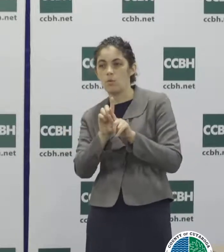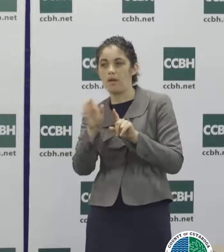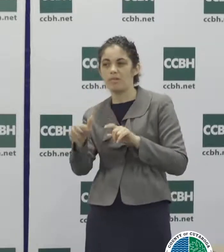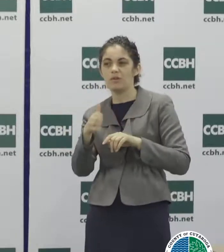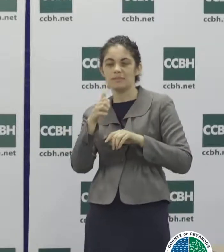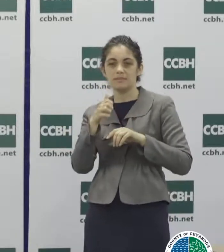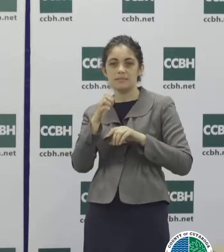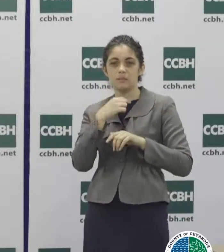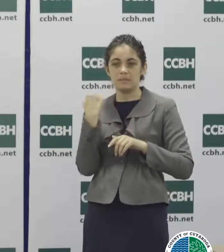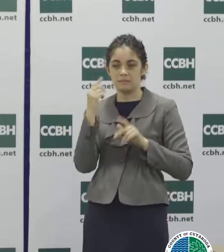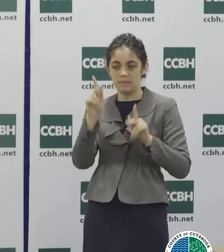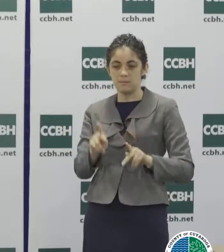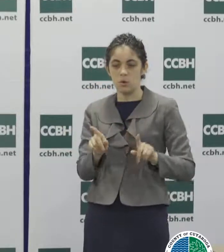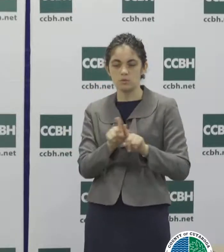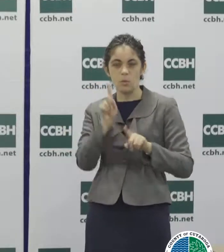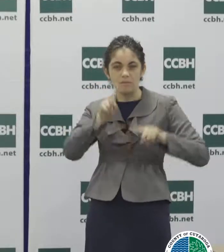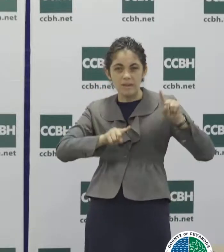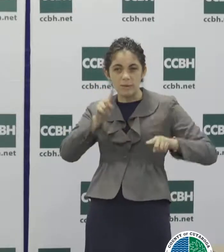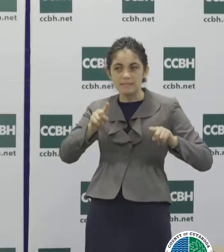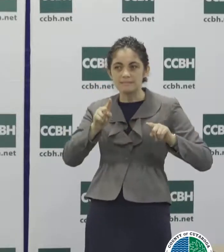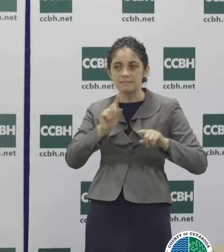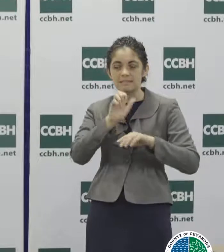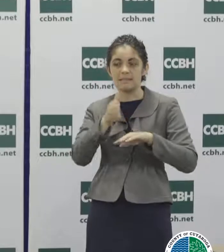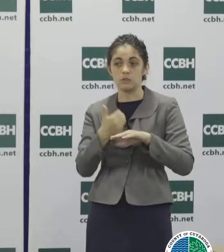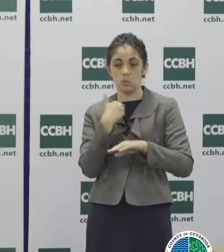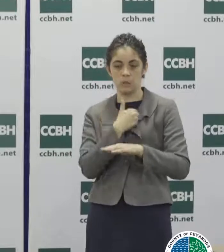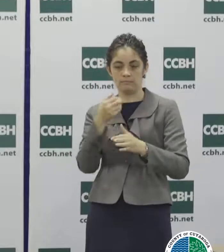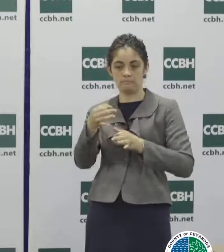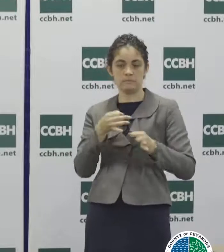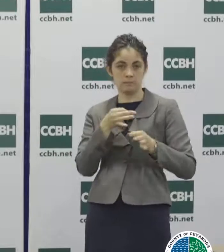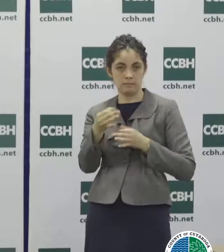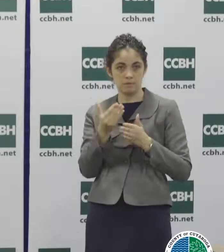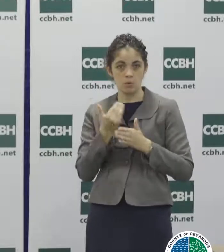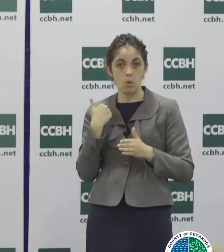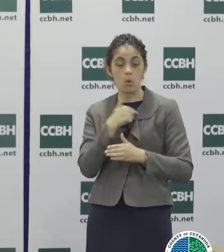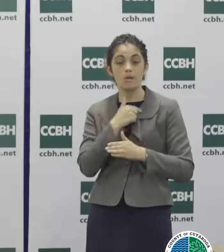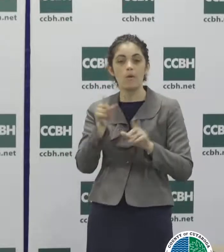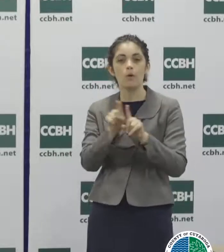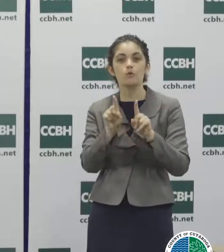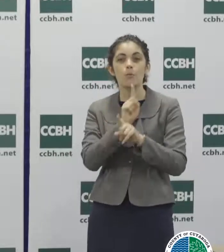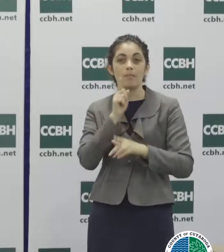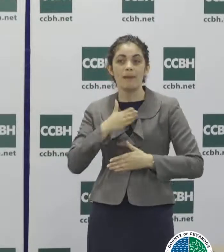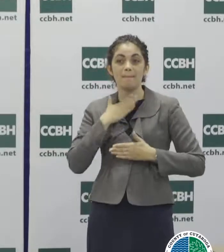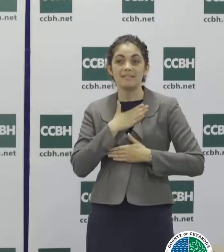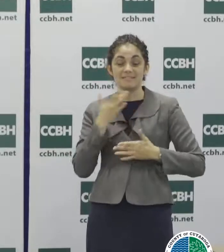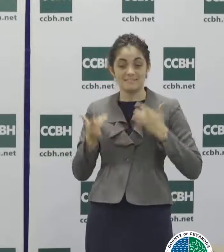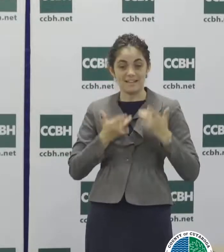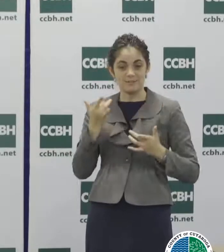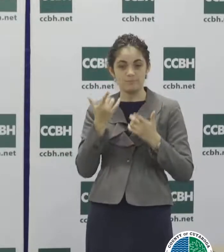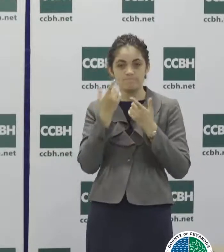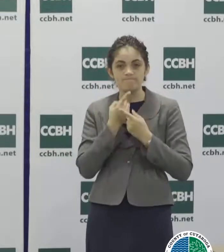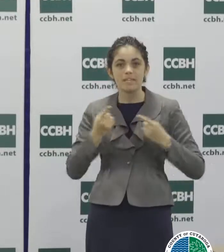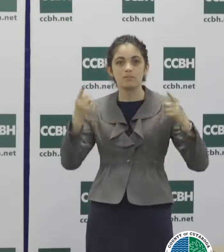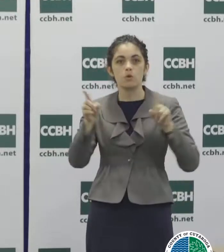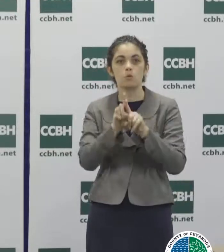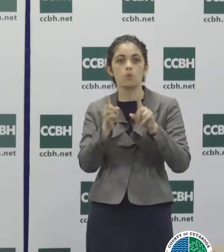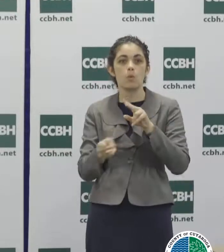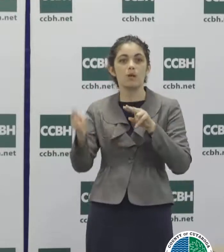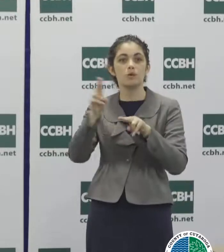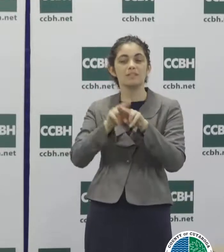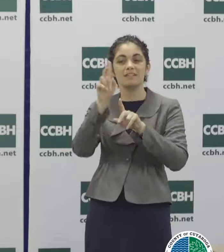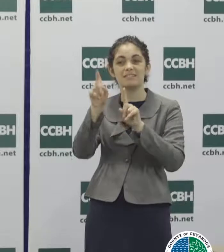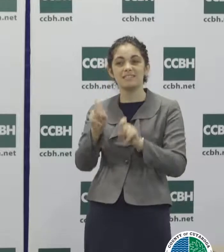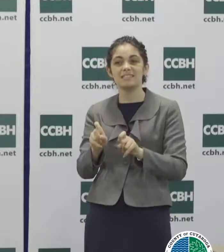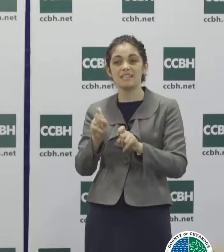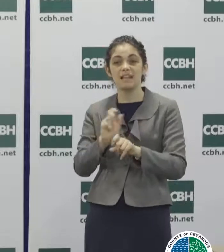populations in a variety of these settings that we've described. What we're also happy about is there now is an increased number of